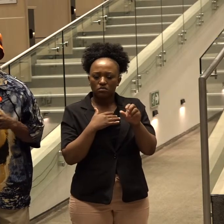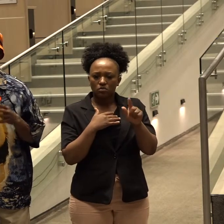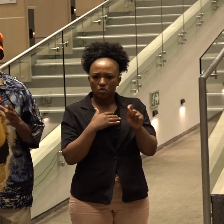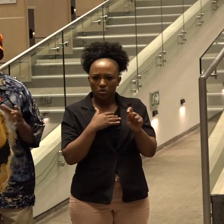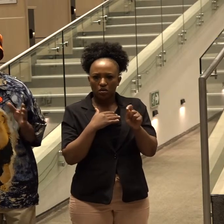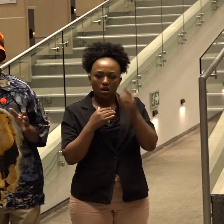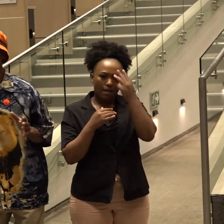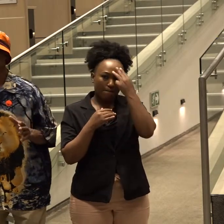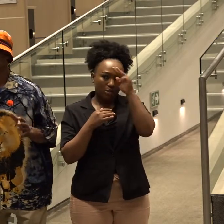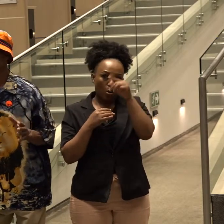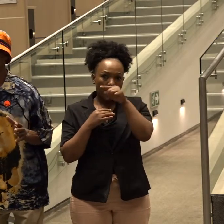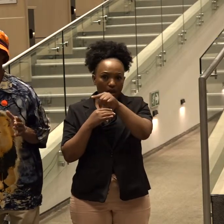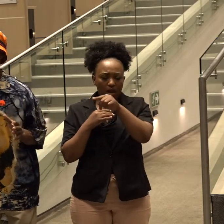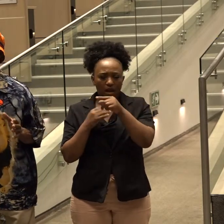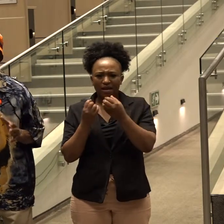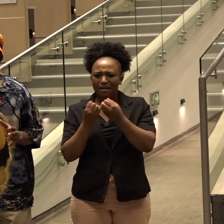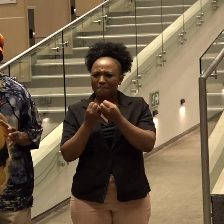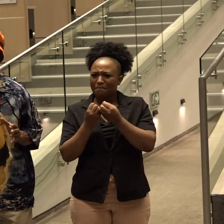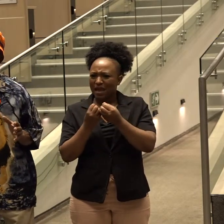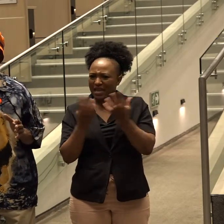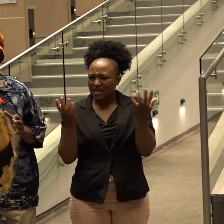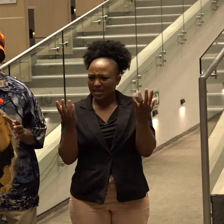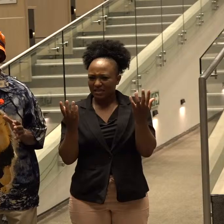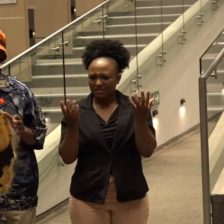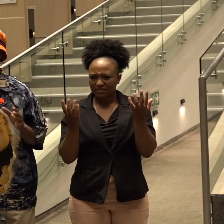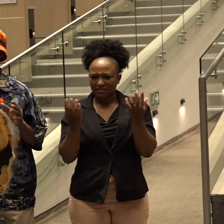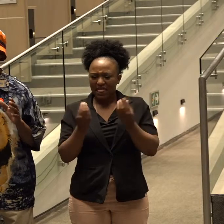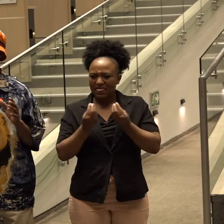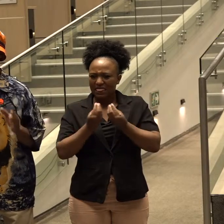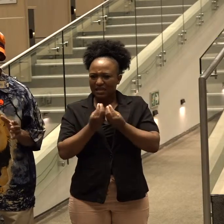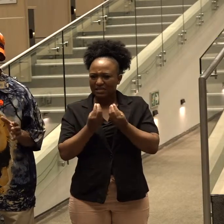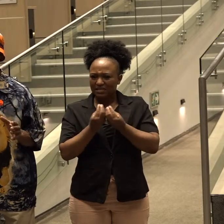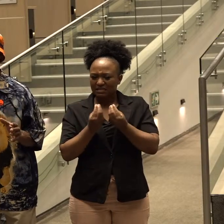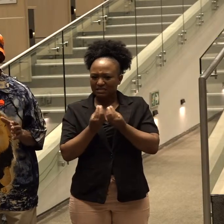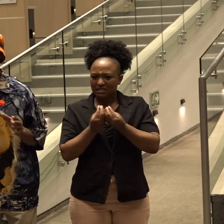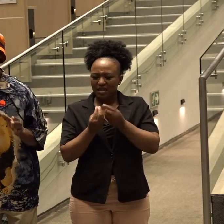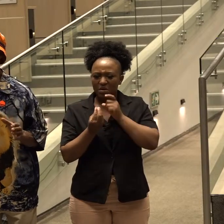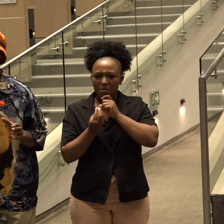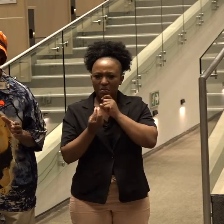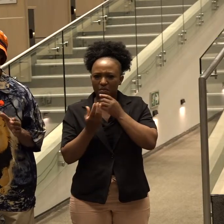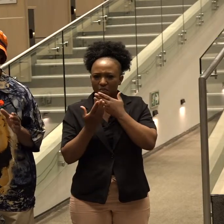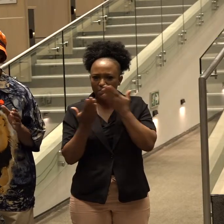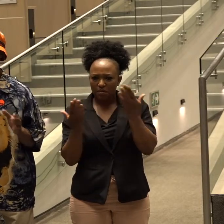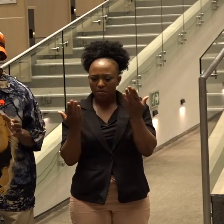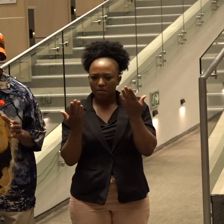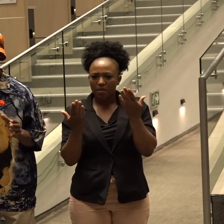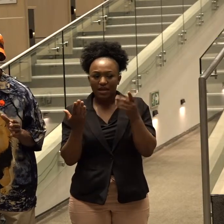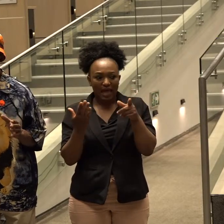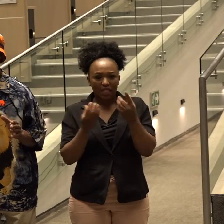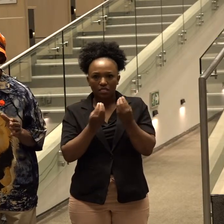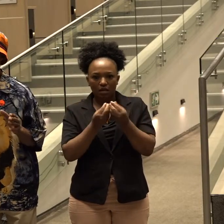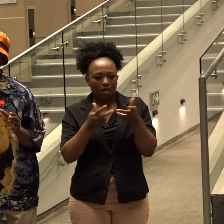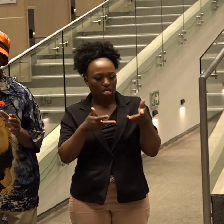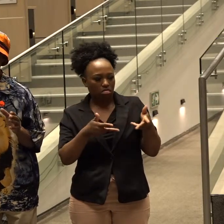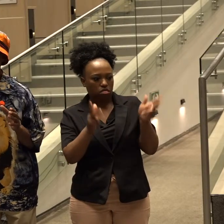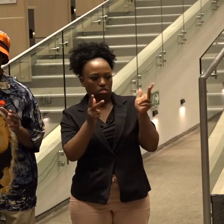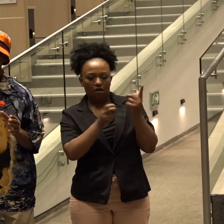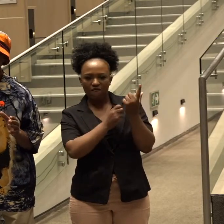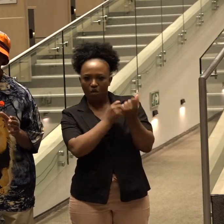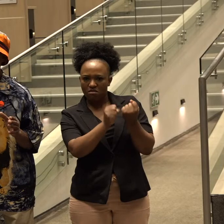there's a lot of S type of things I sustained in standing for years